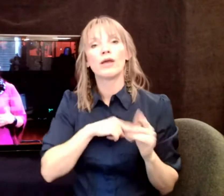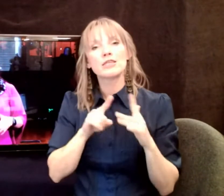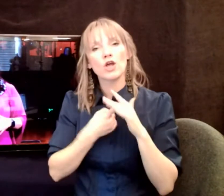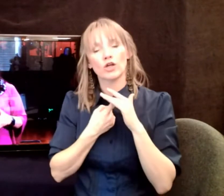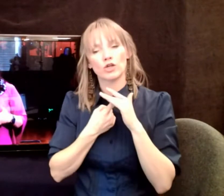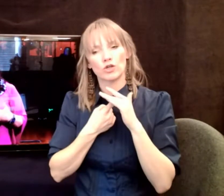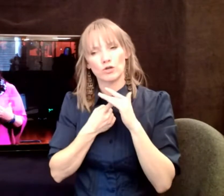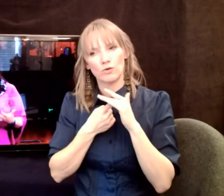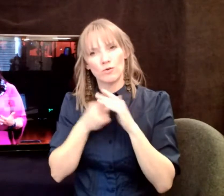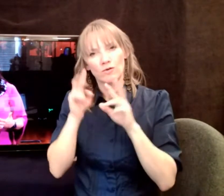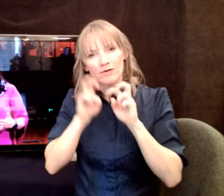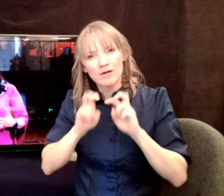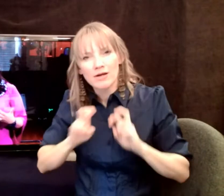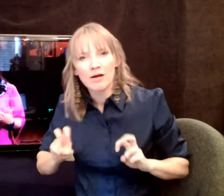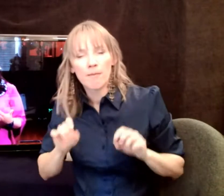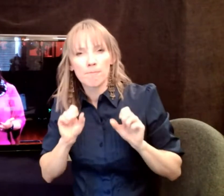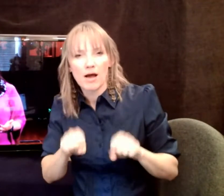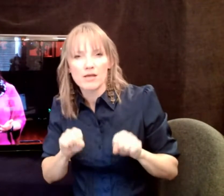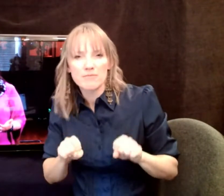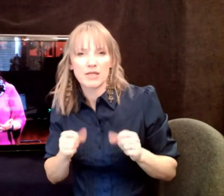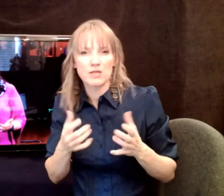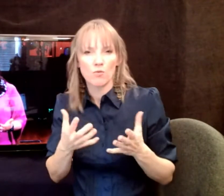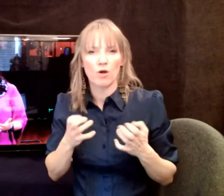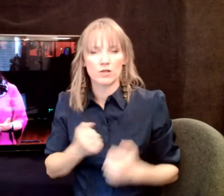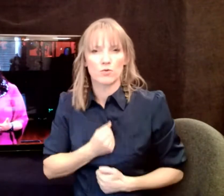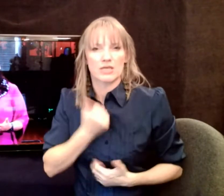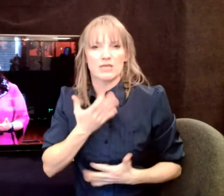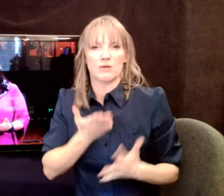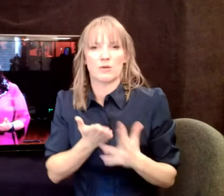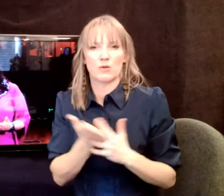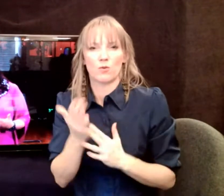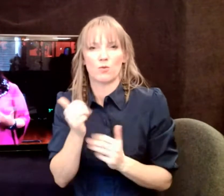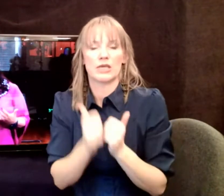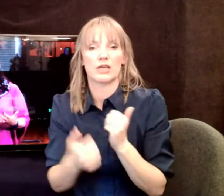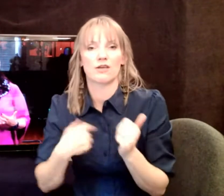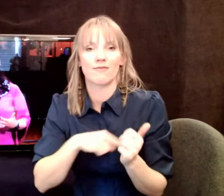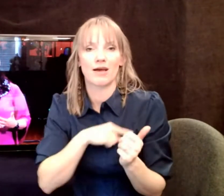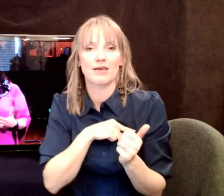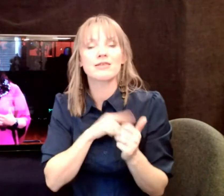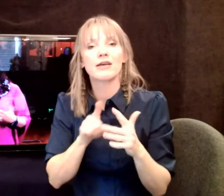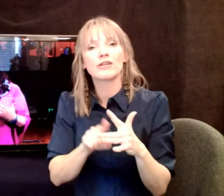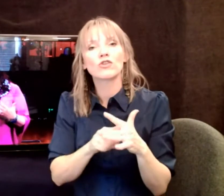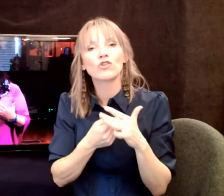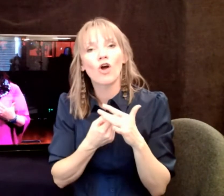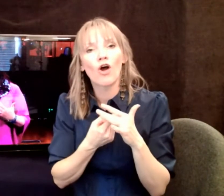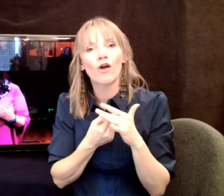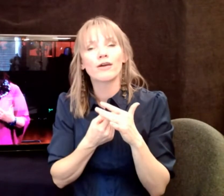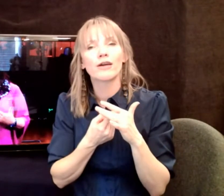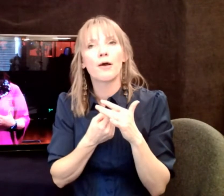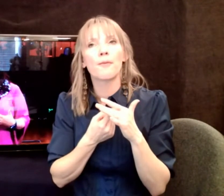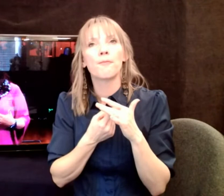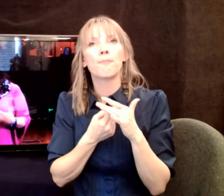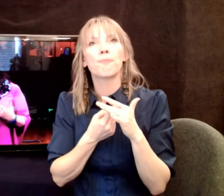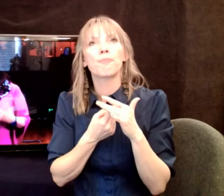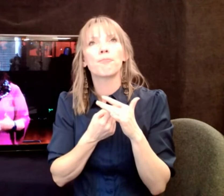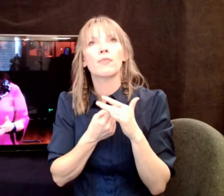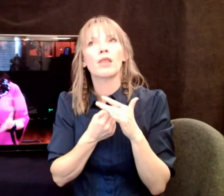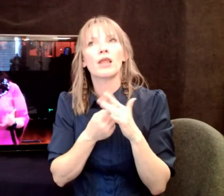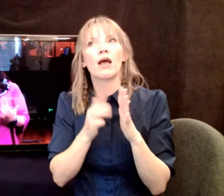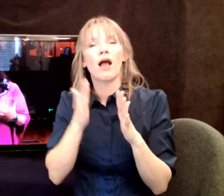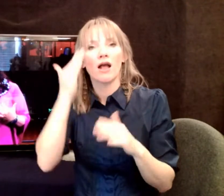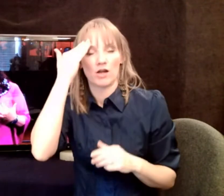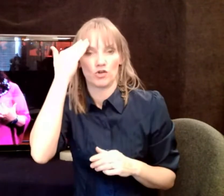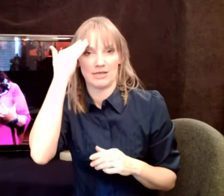are expressing through each one of us, seeking expression through each one of us, and begin to be conscious of